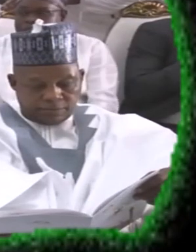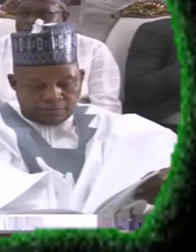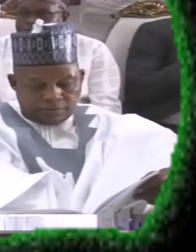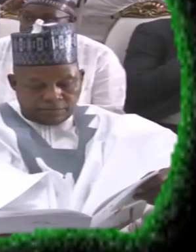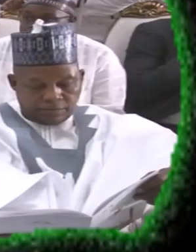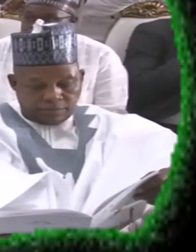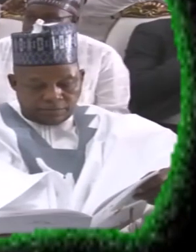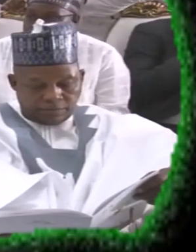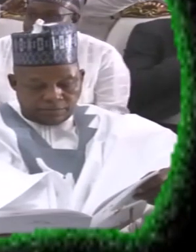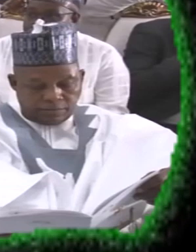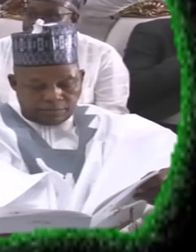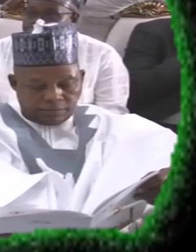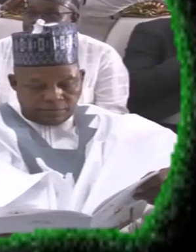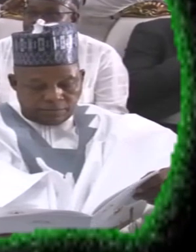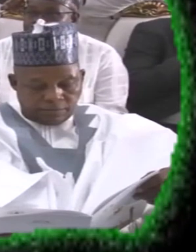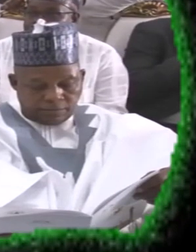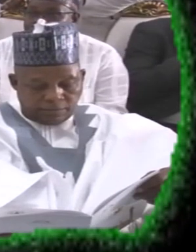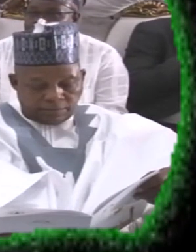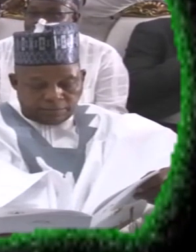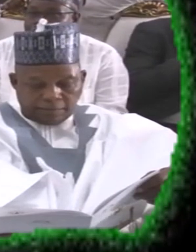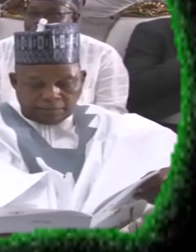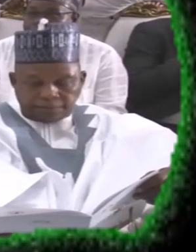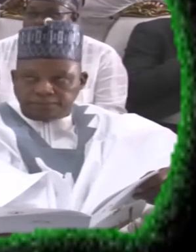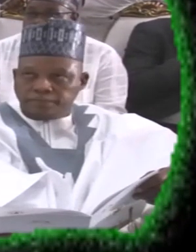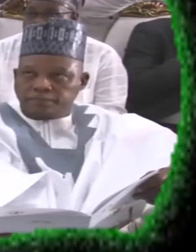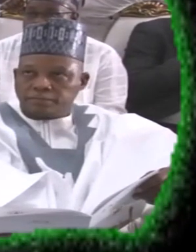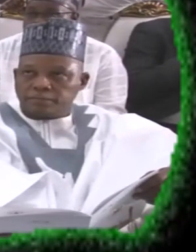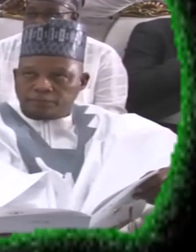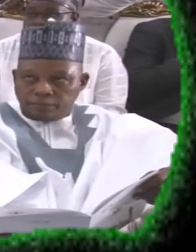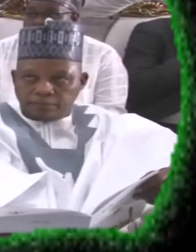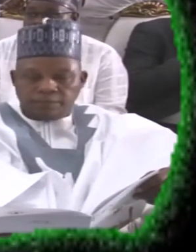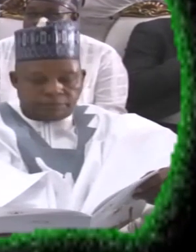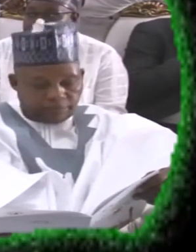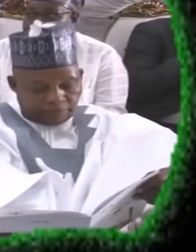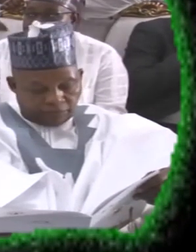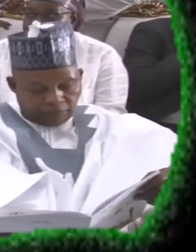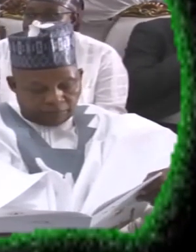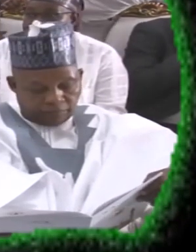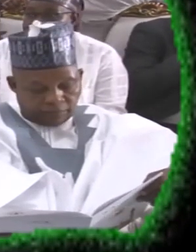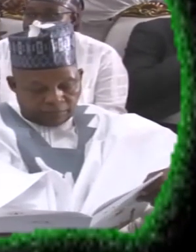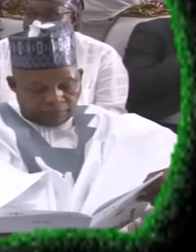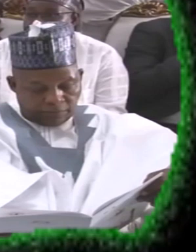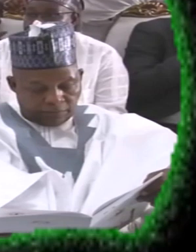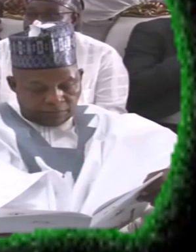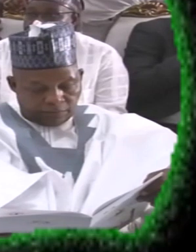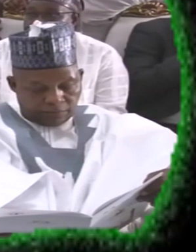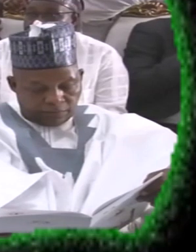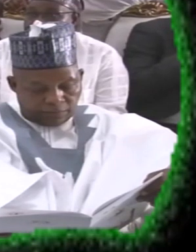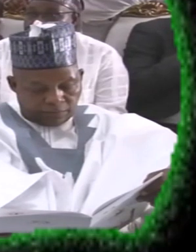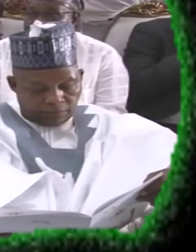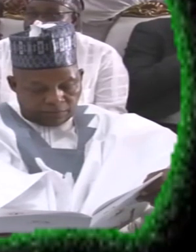Bola Ahmed Tinubu, GCFR, ably represented by the Vice